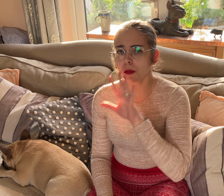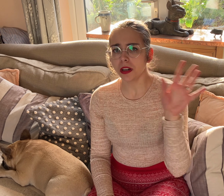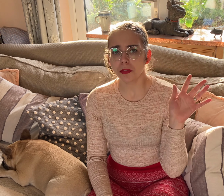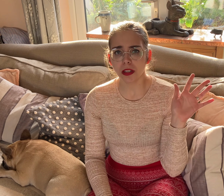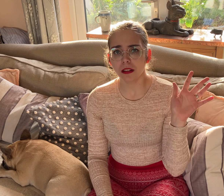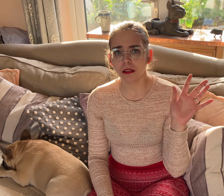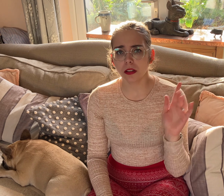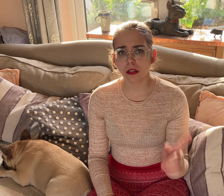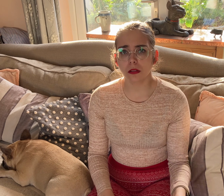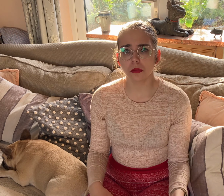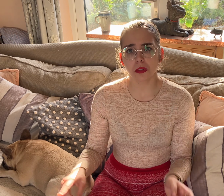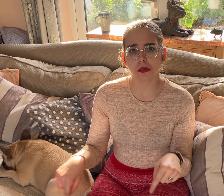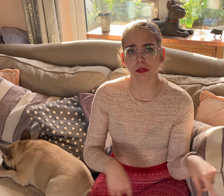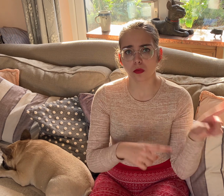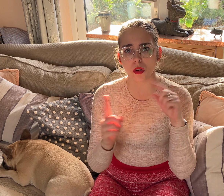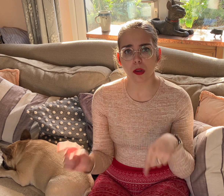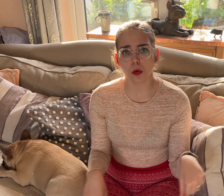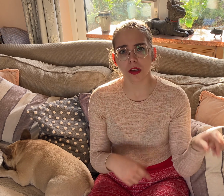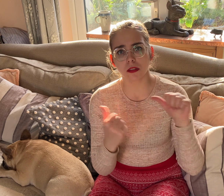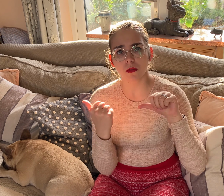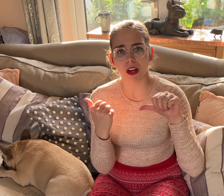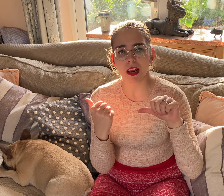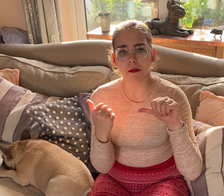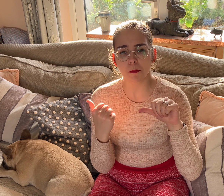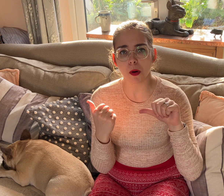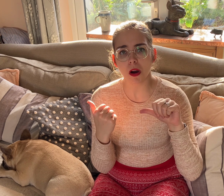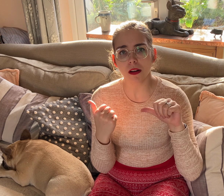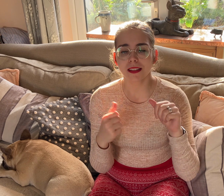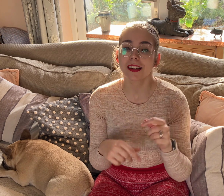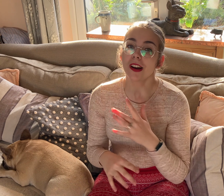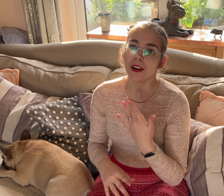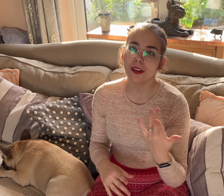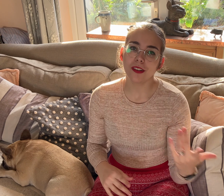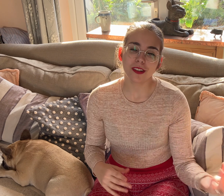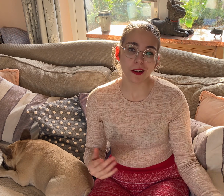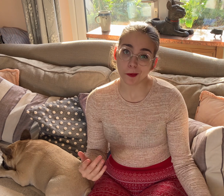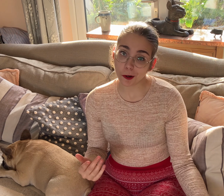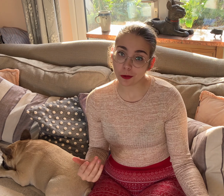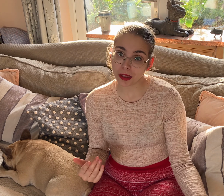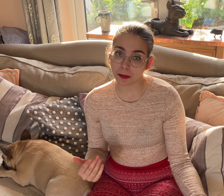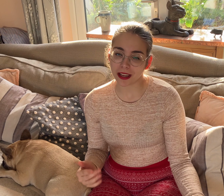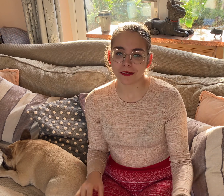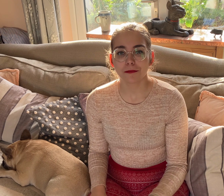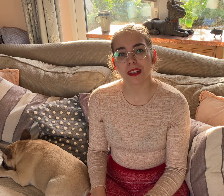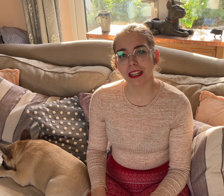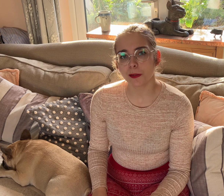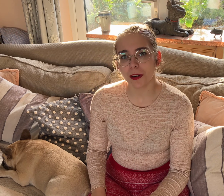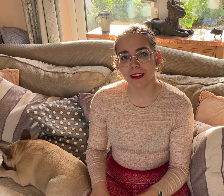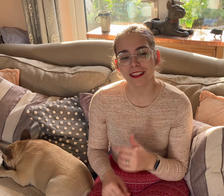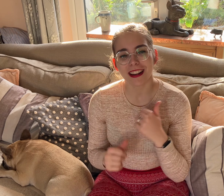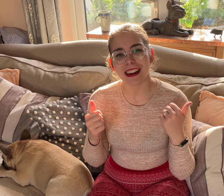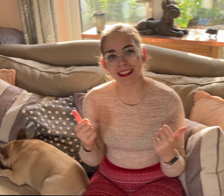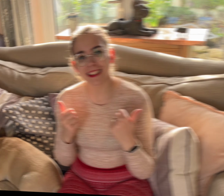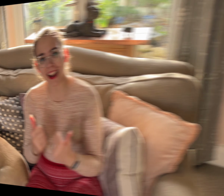worry if you're not. You can always just rewind to relevant parts or come along with me. But either way, let's go.